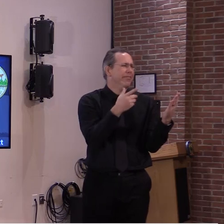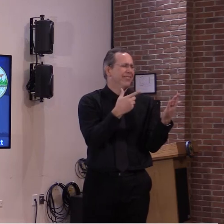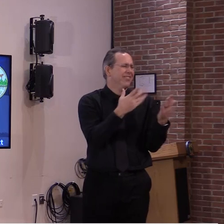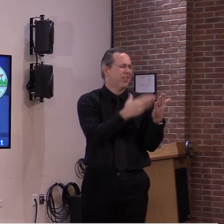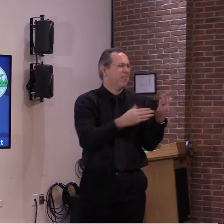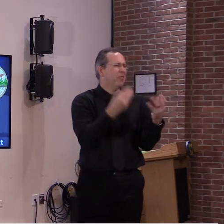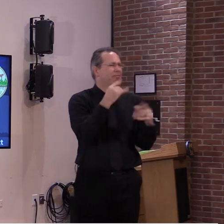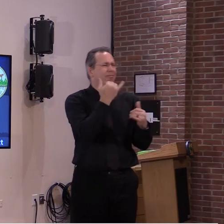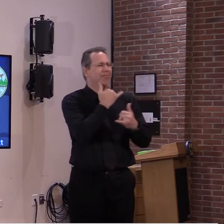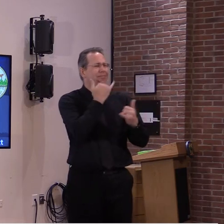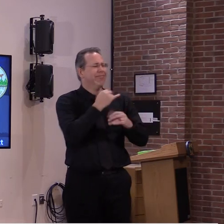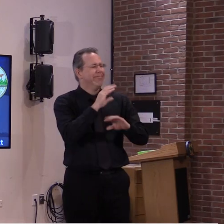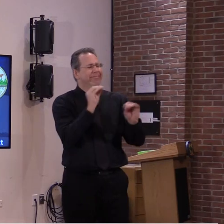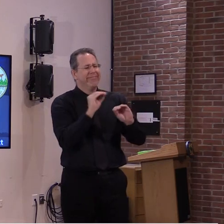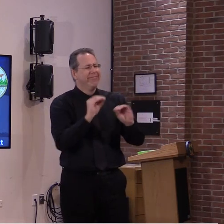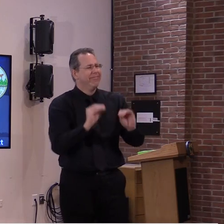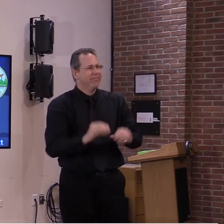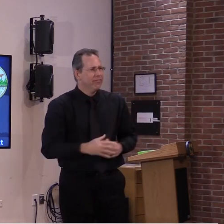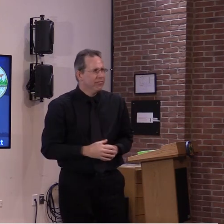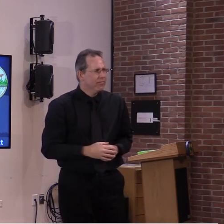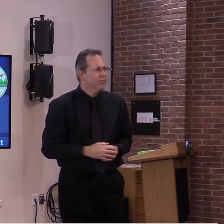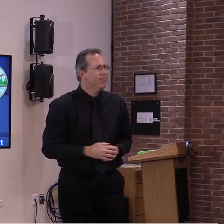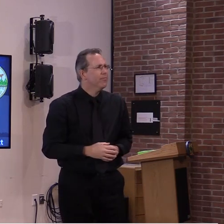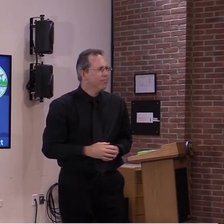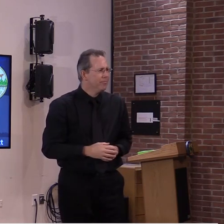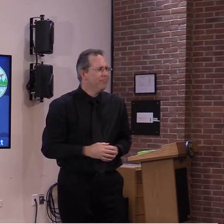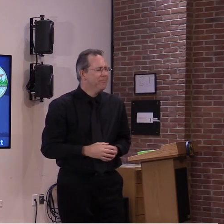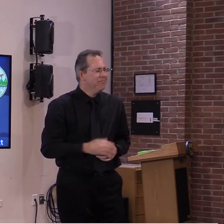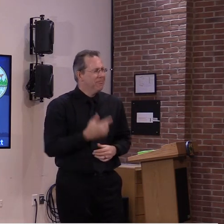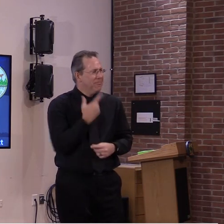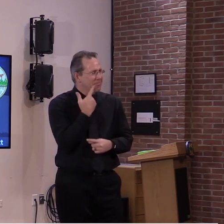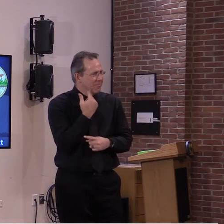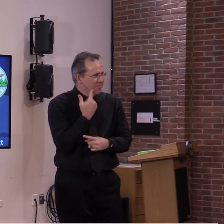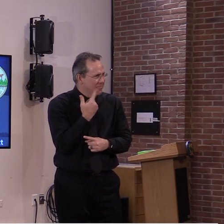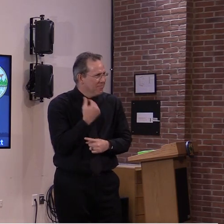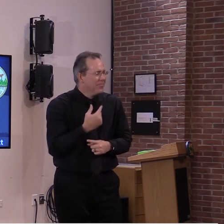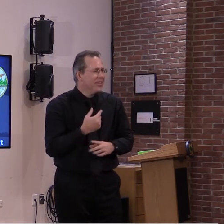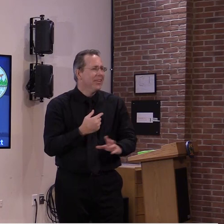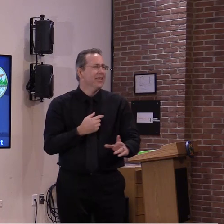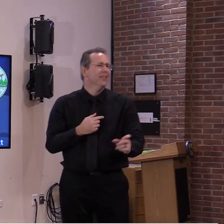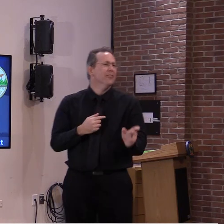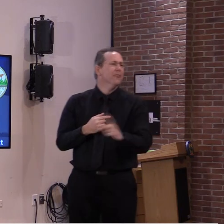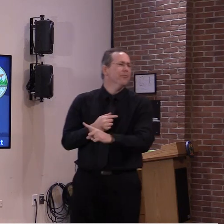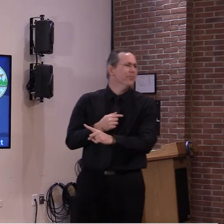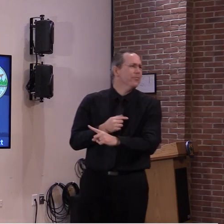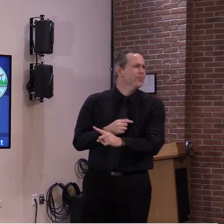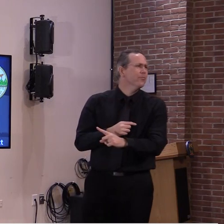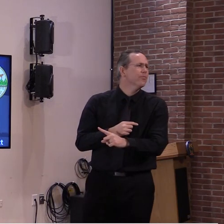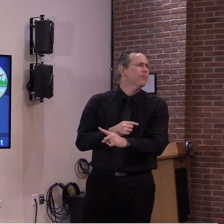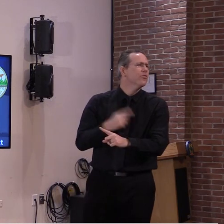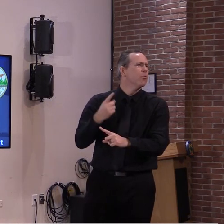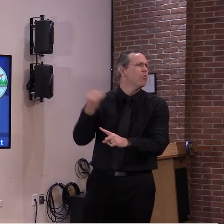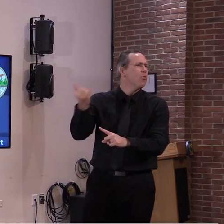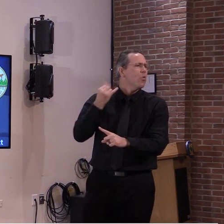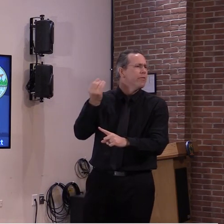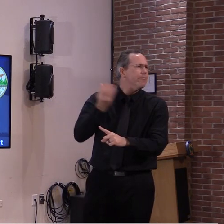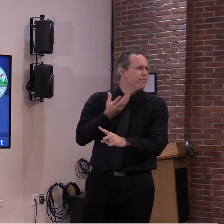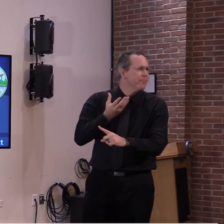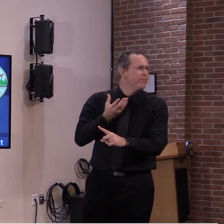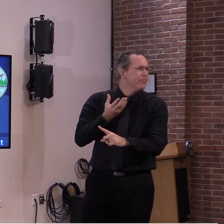Oh, and prisoners too. I had a question from a viewer about Vermont prisoners